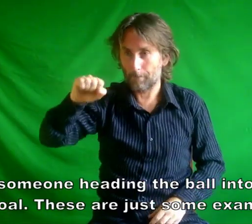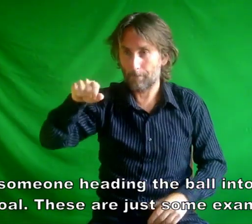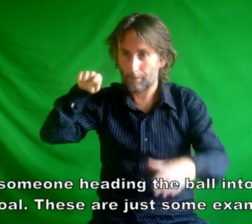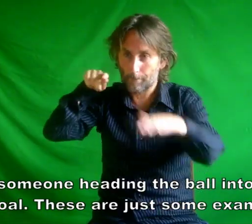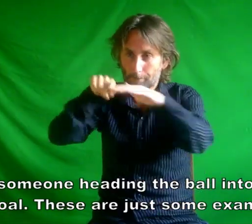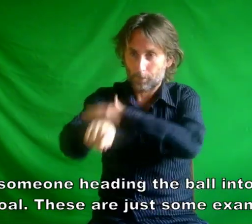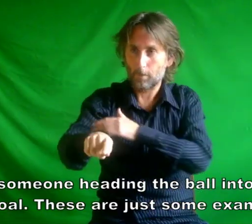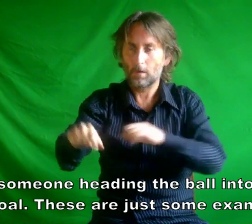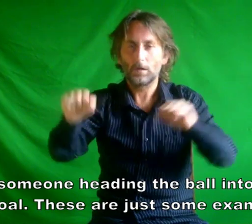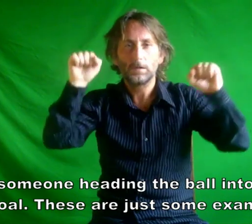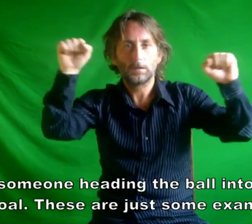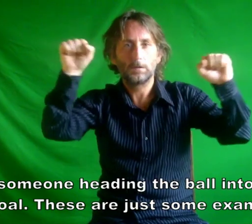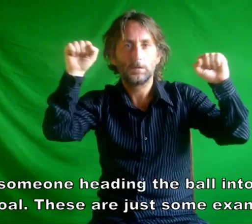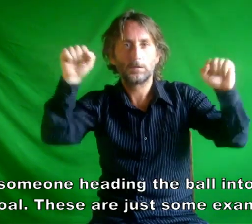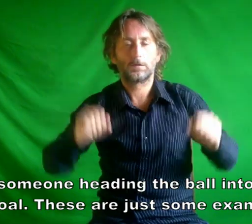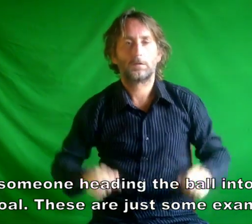some examples.